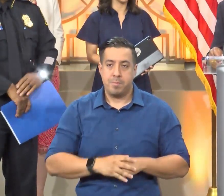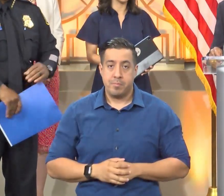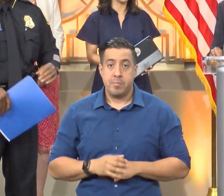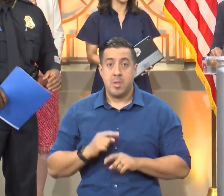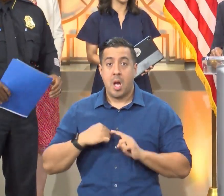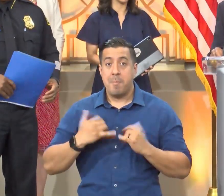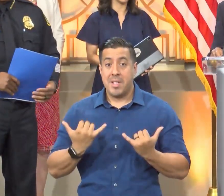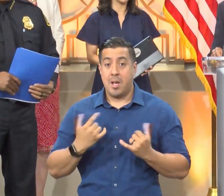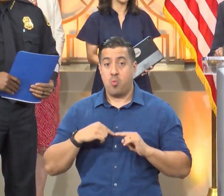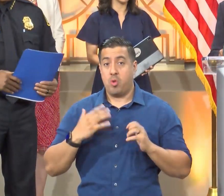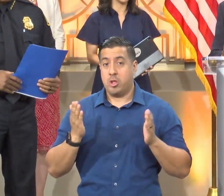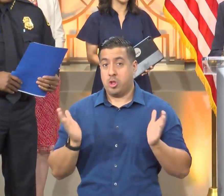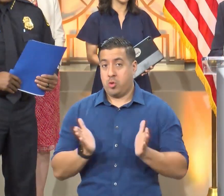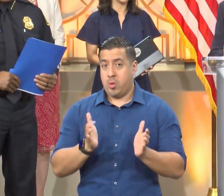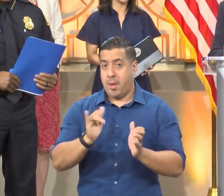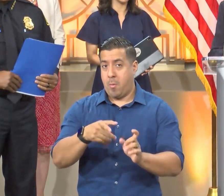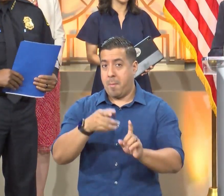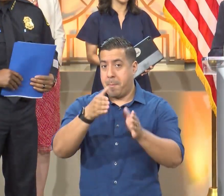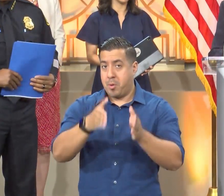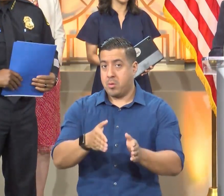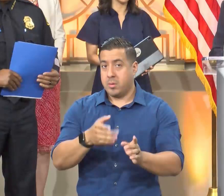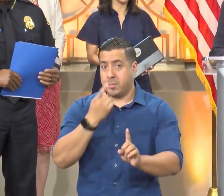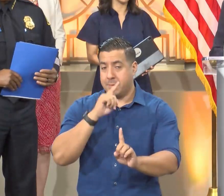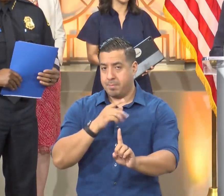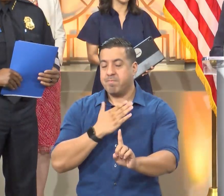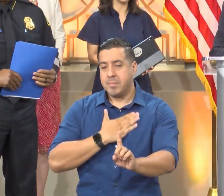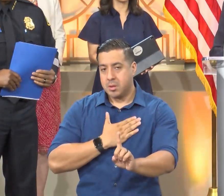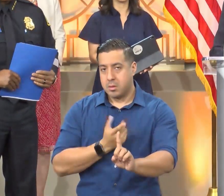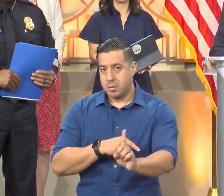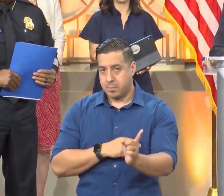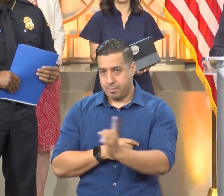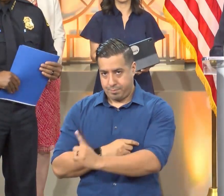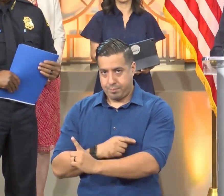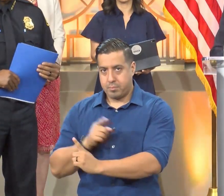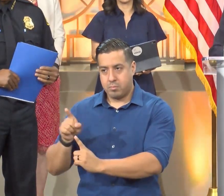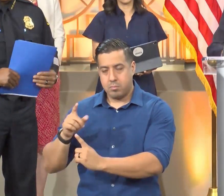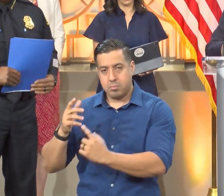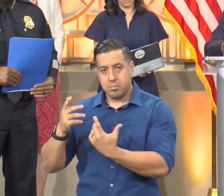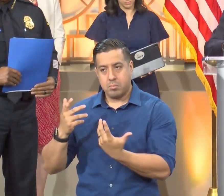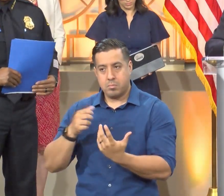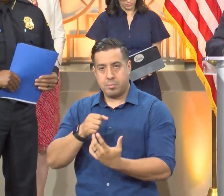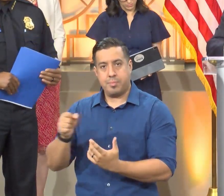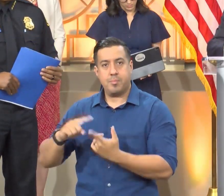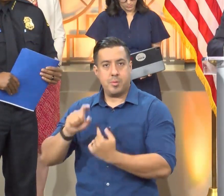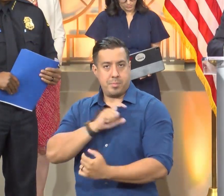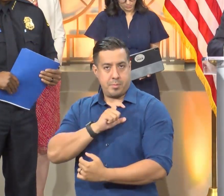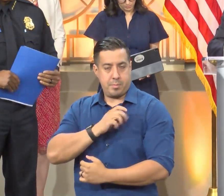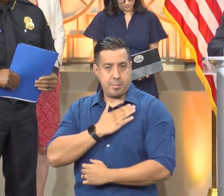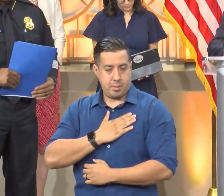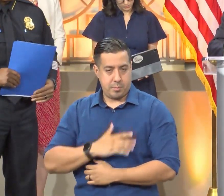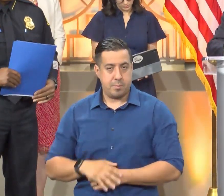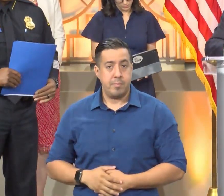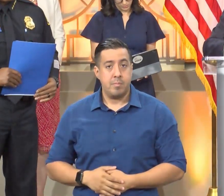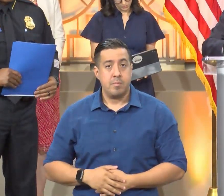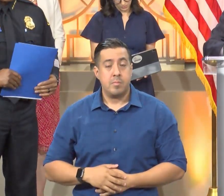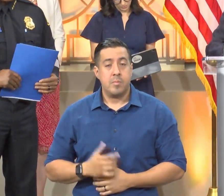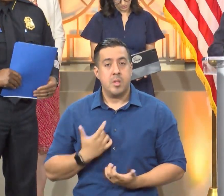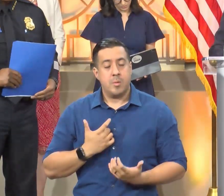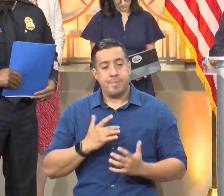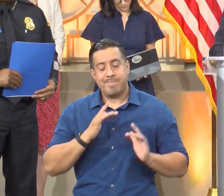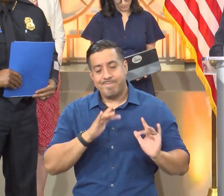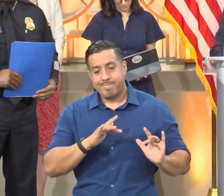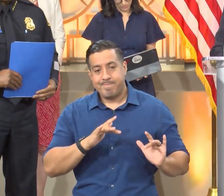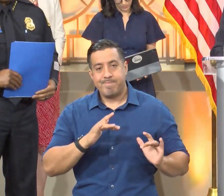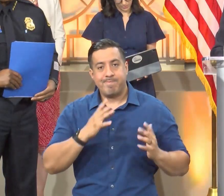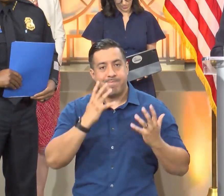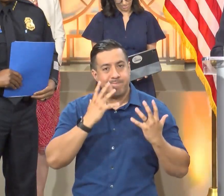the person to turn yourself in. And once again, I want to offer my condolences to this